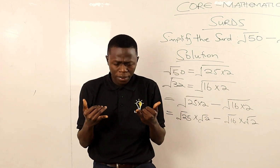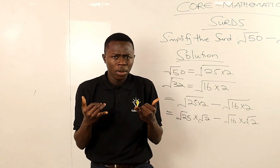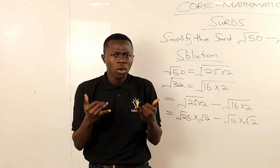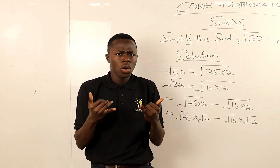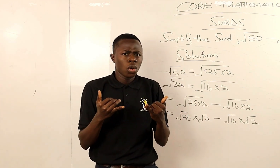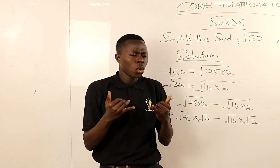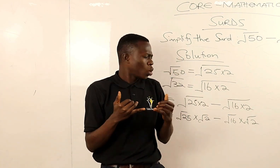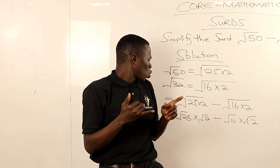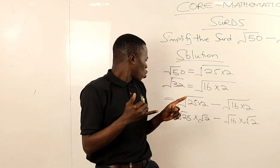working very simple.